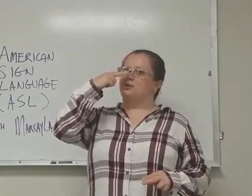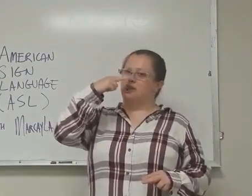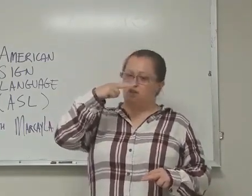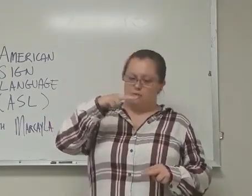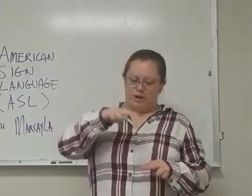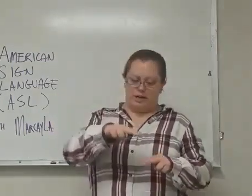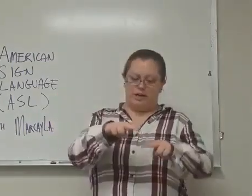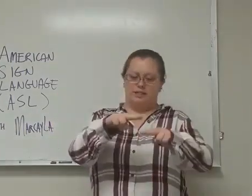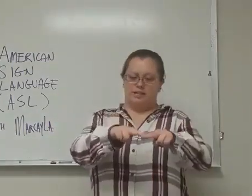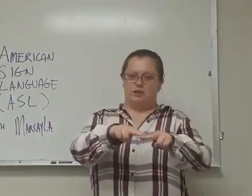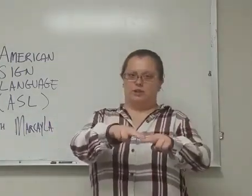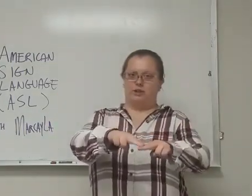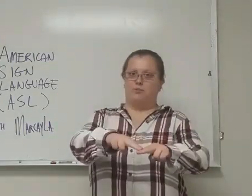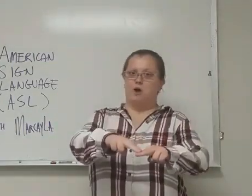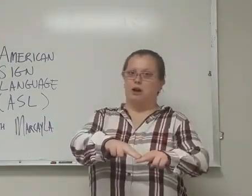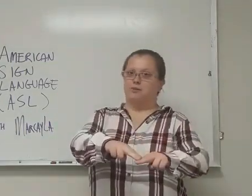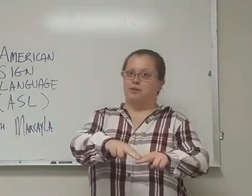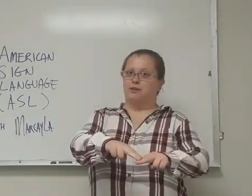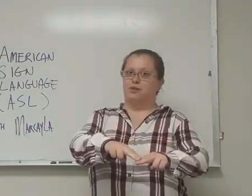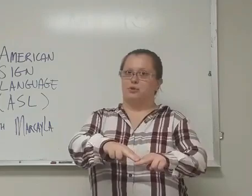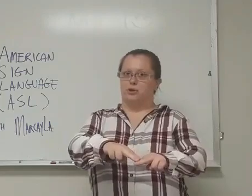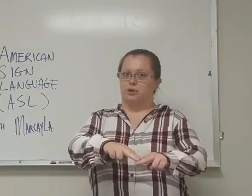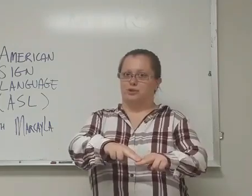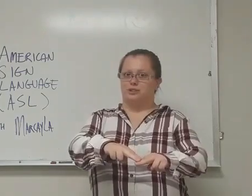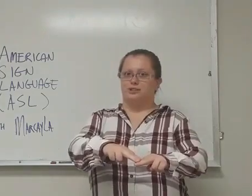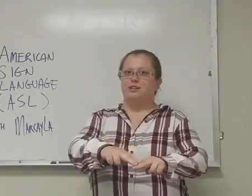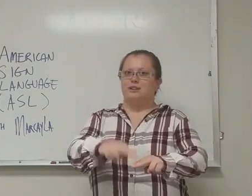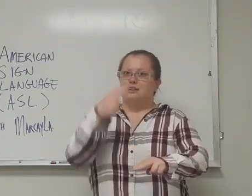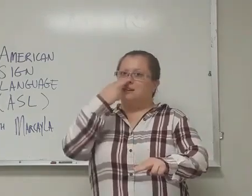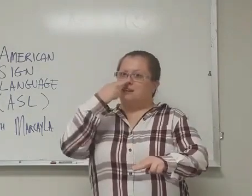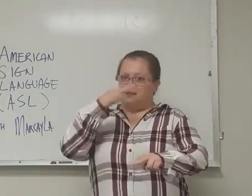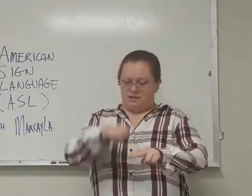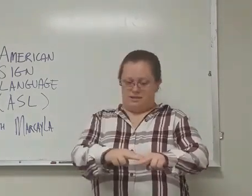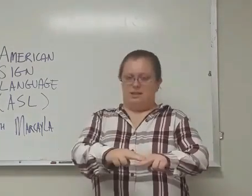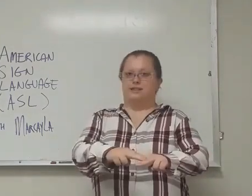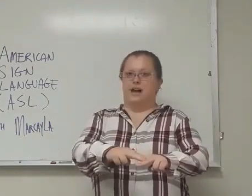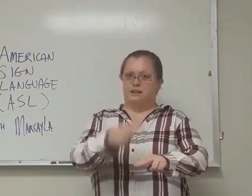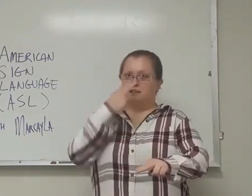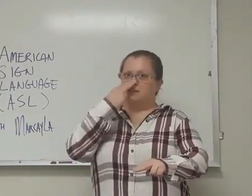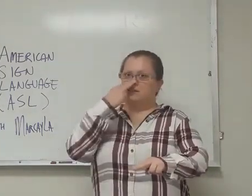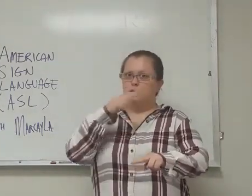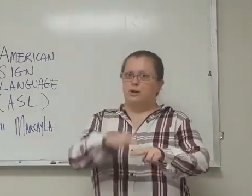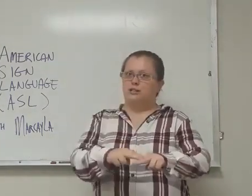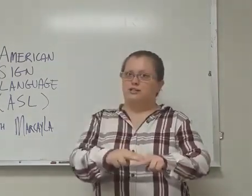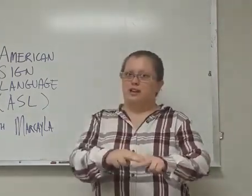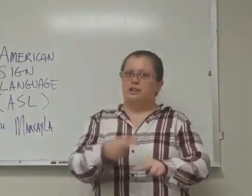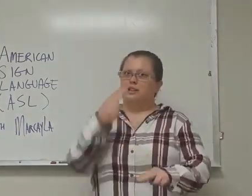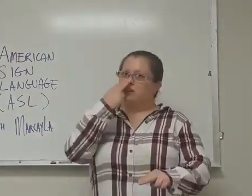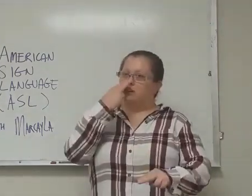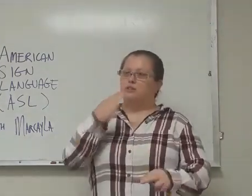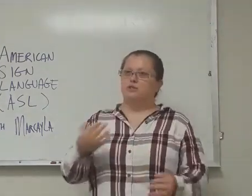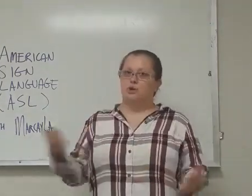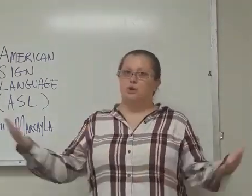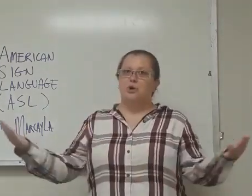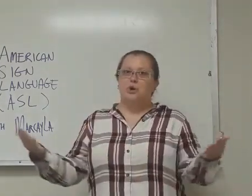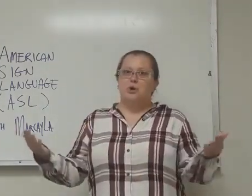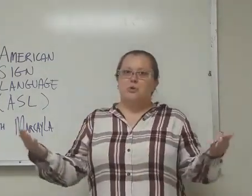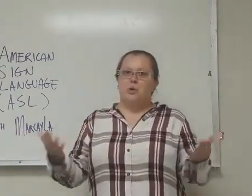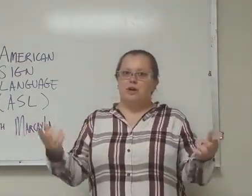then you're bringing it down to the bottom of the roller coaster. The other hand has to be there. Exactly. Okay. So it's kind of like what